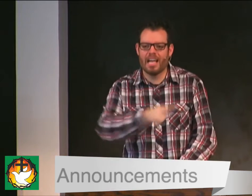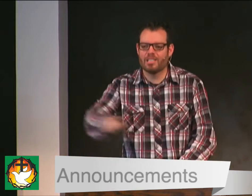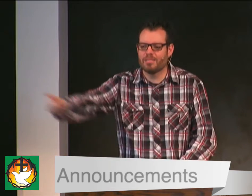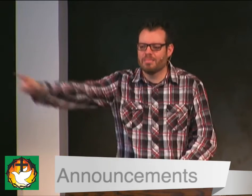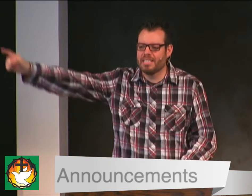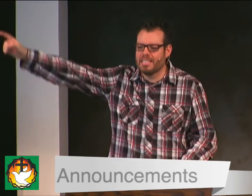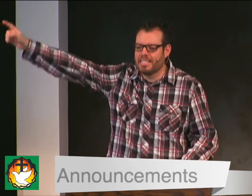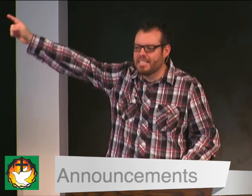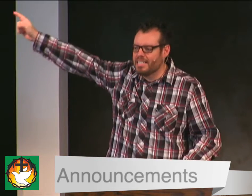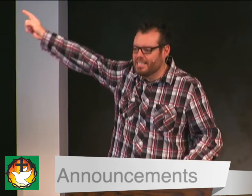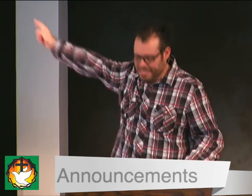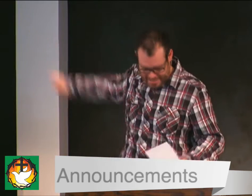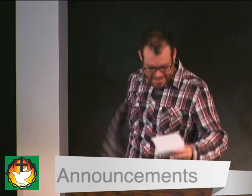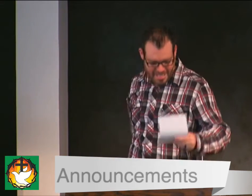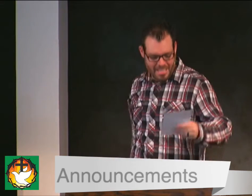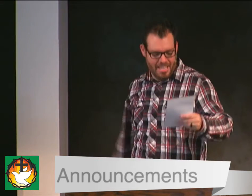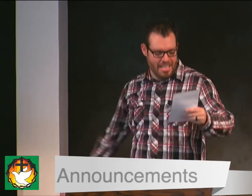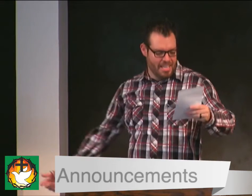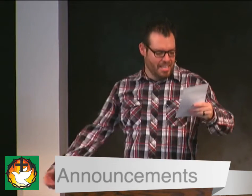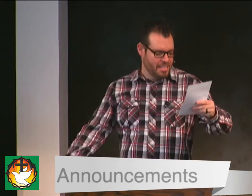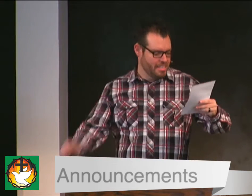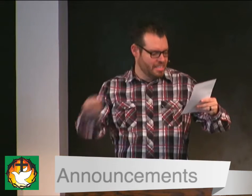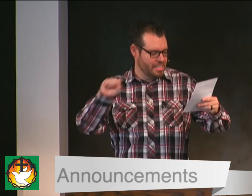Birthday announcement.